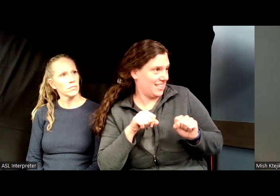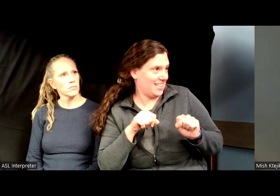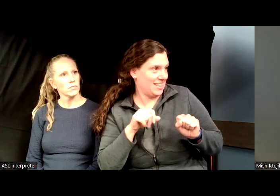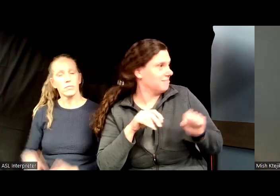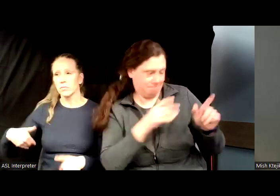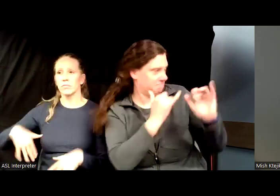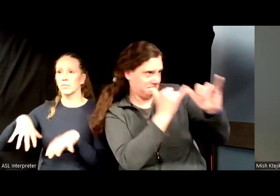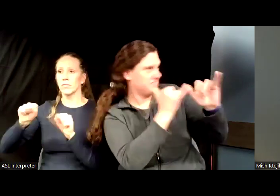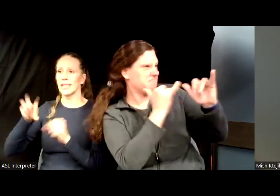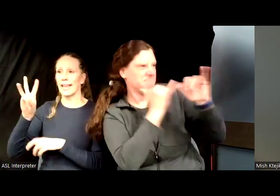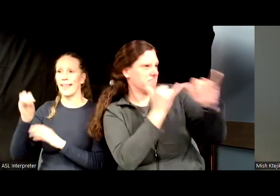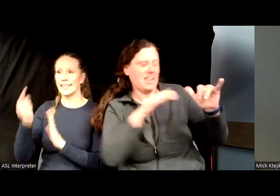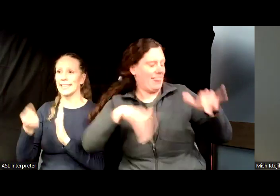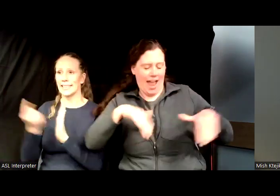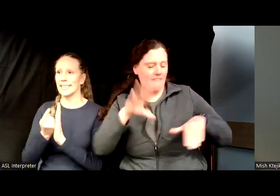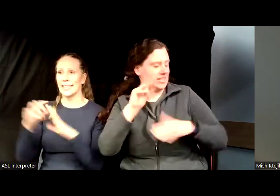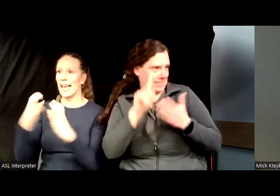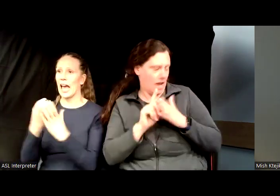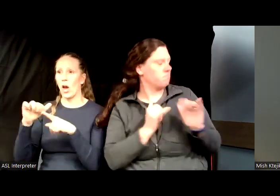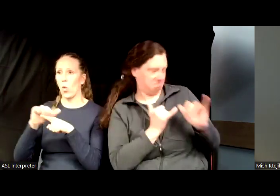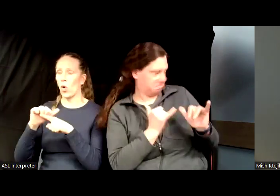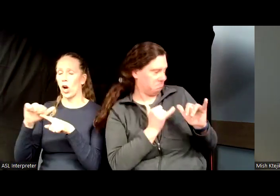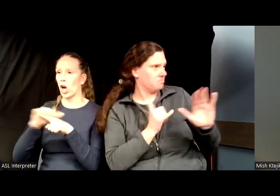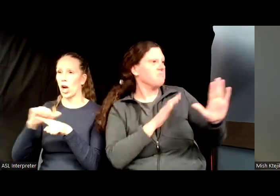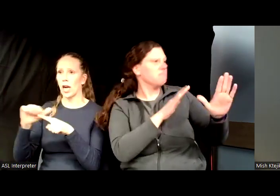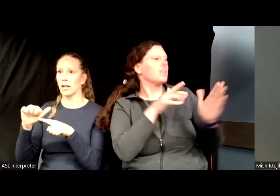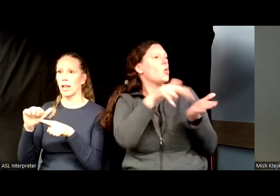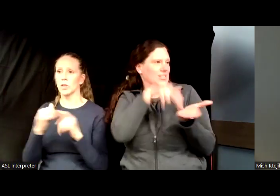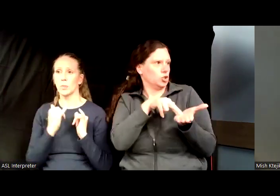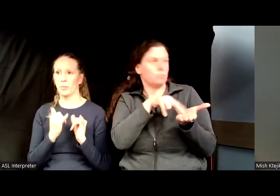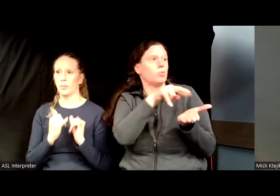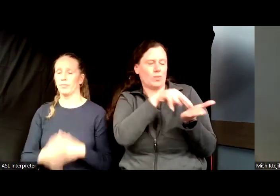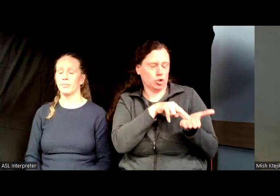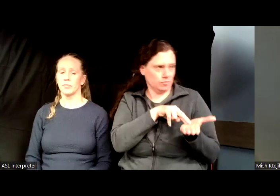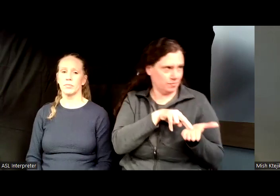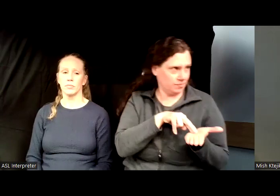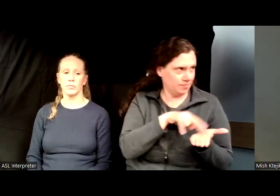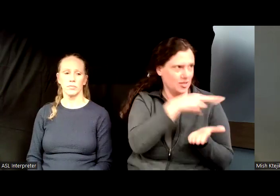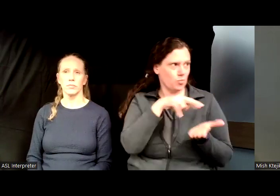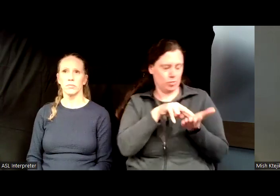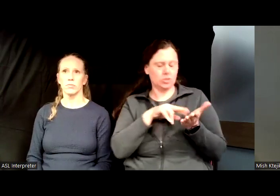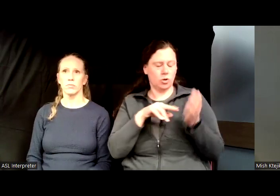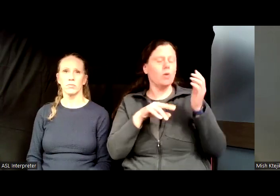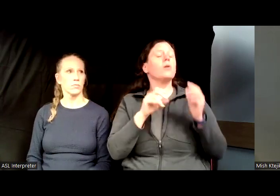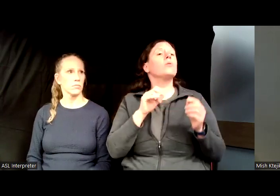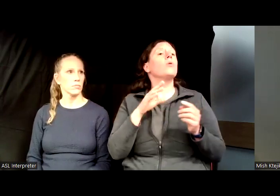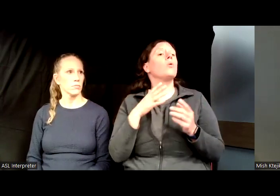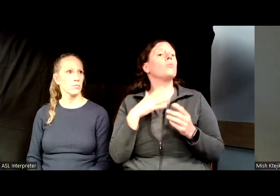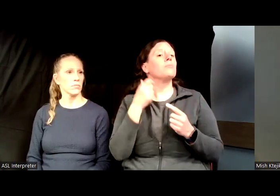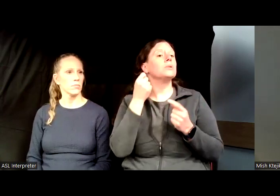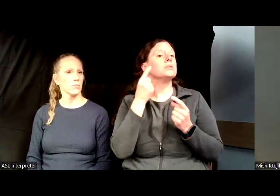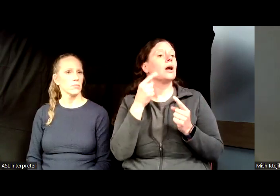the 60-hour course yet. So Okay, I think that's- Myself too. So, but you're registered,